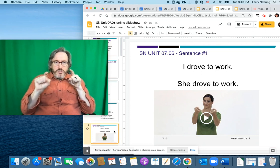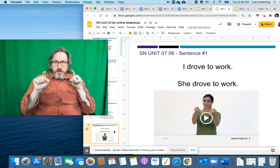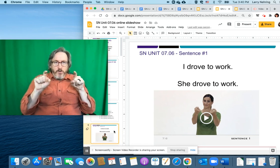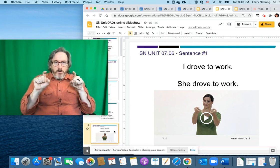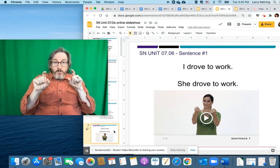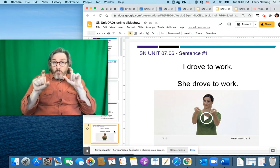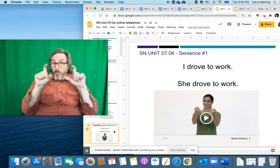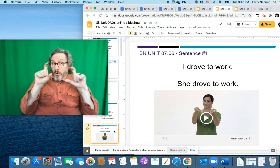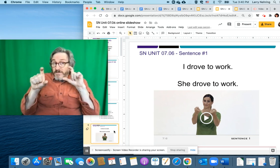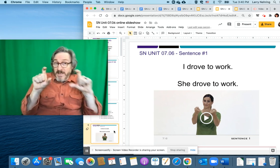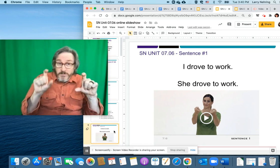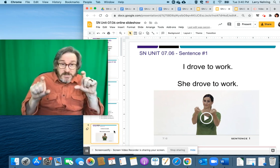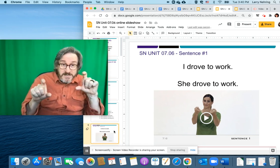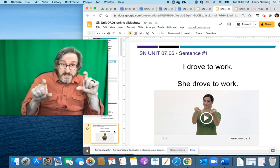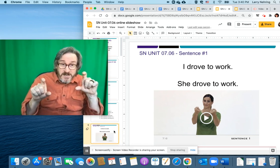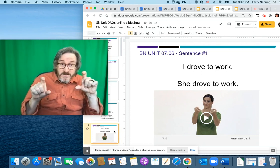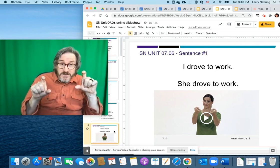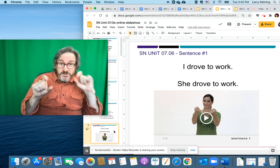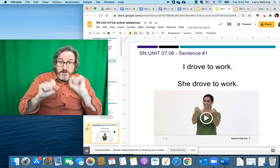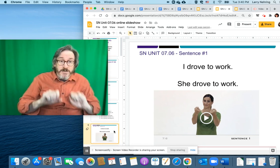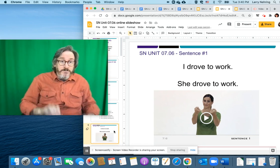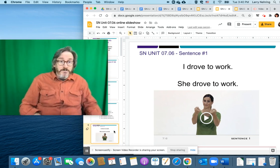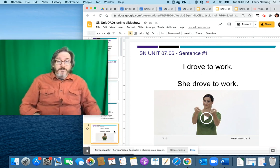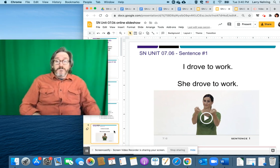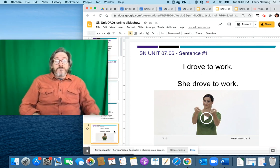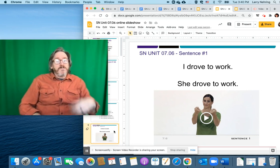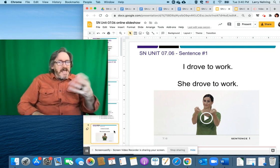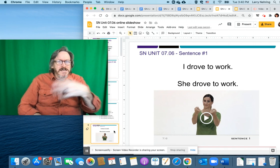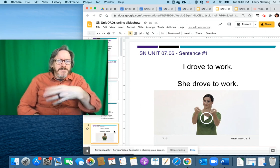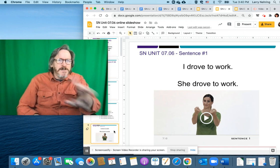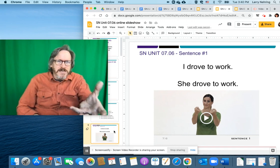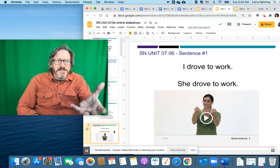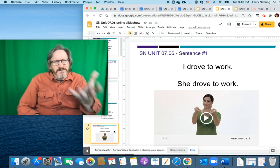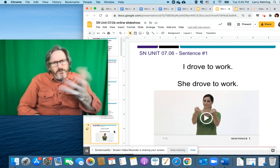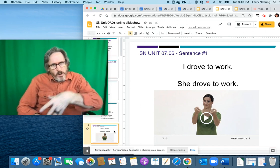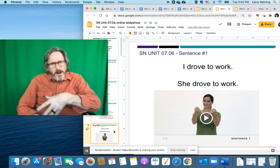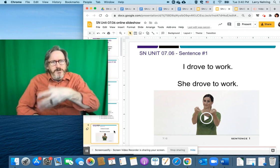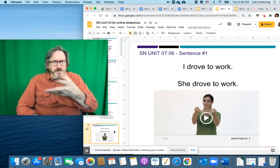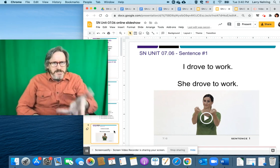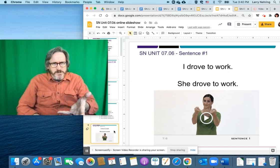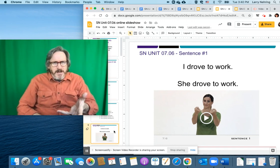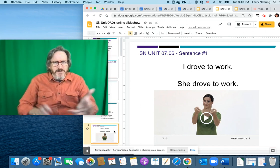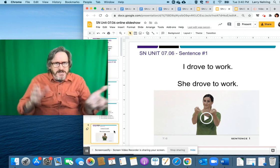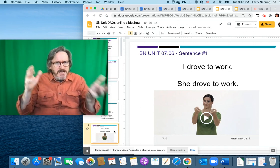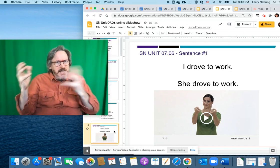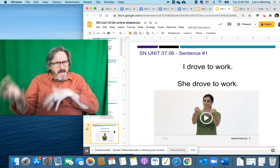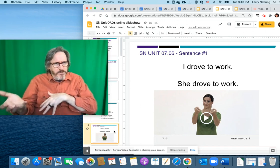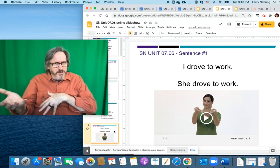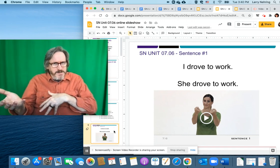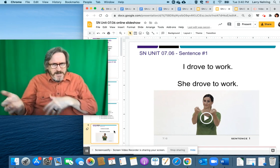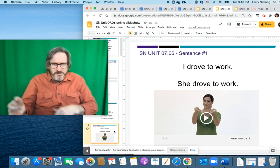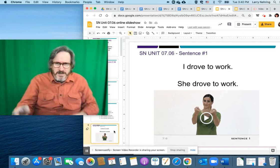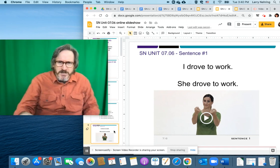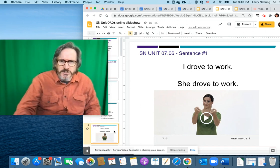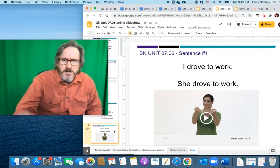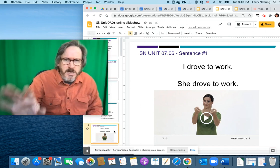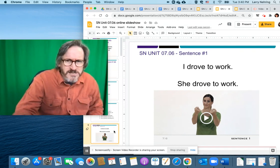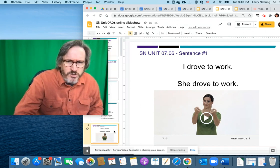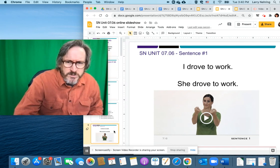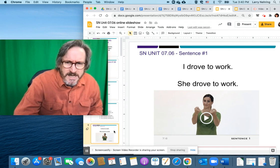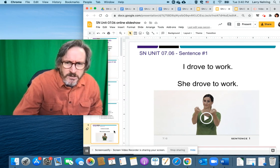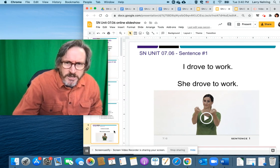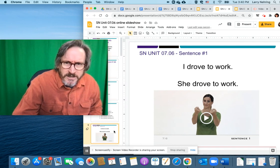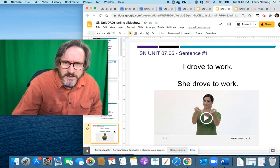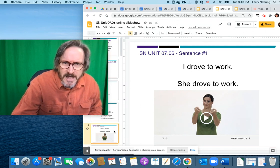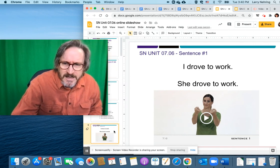video will show one of the options that's on the screen. And sometimes I just left one option because it was obvious and put some explanation.